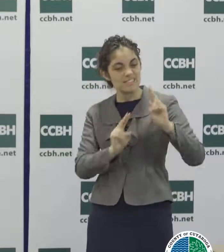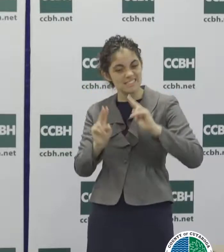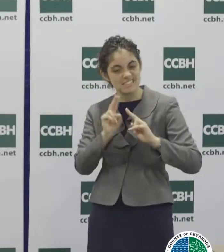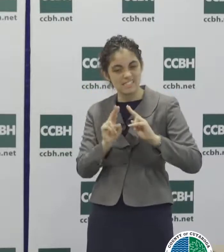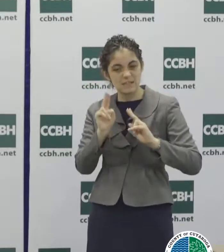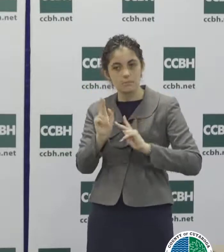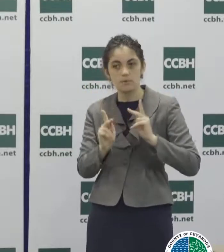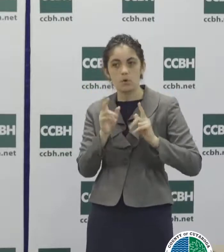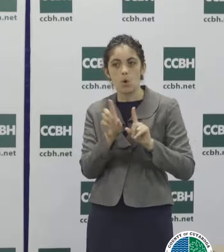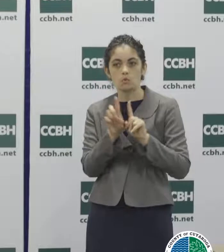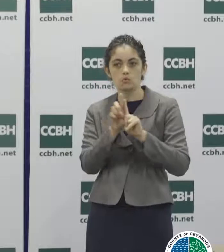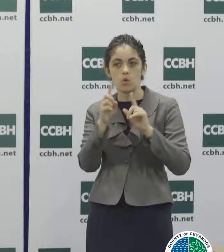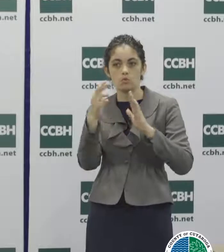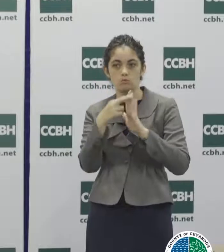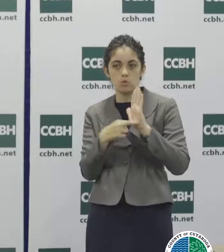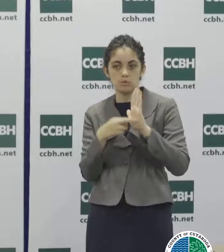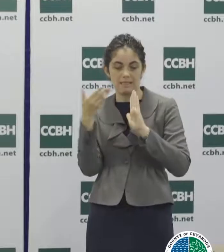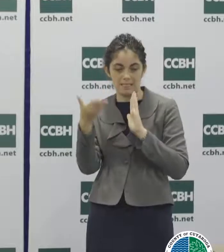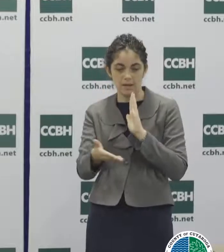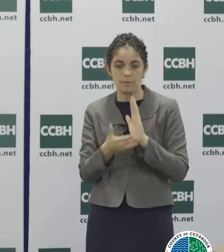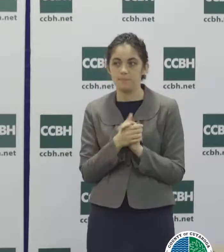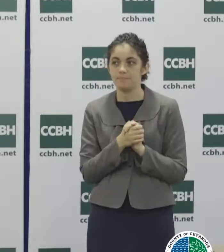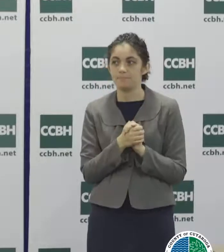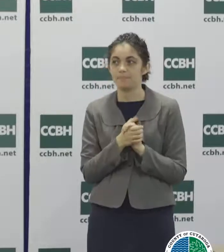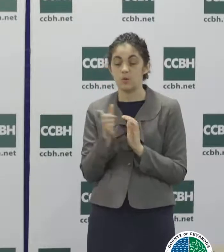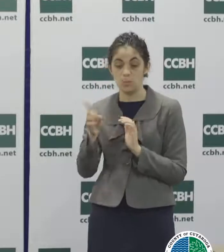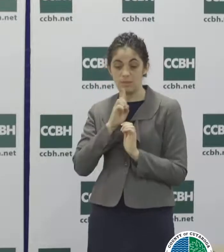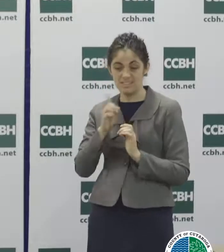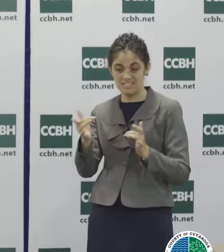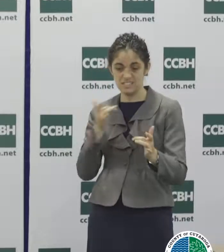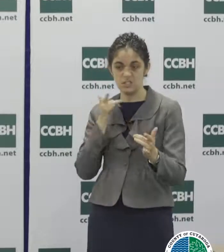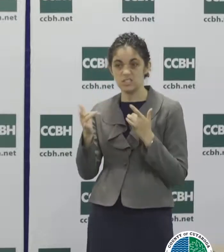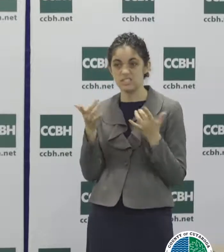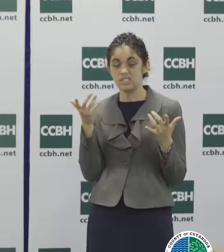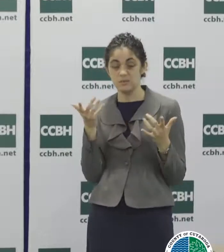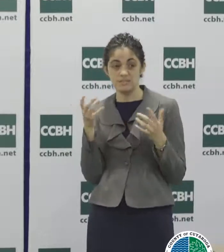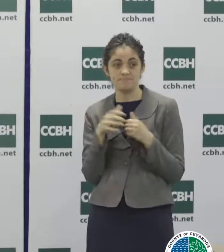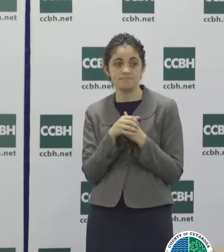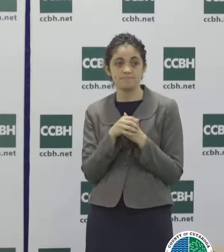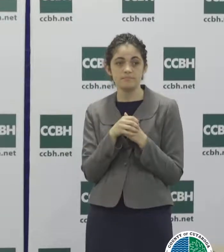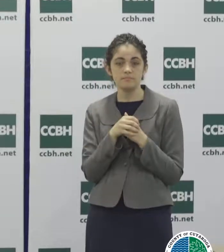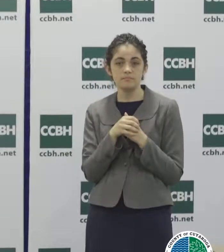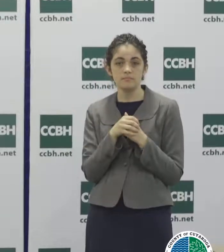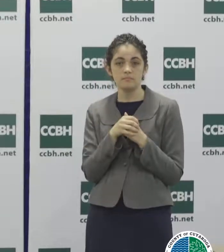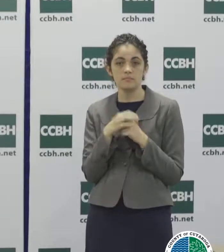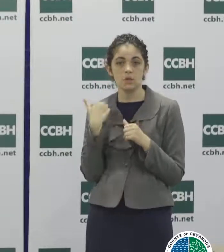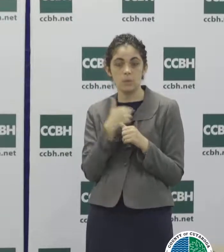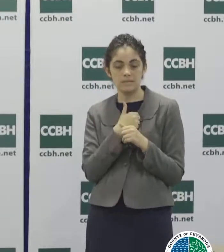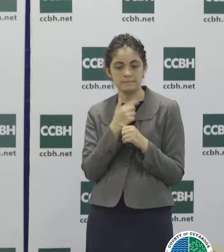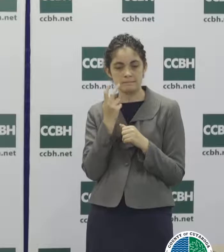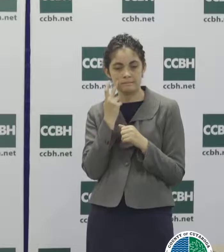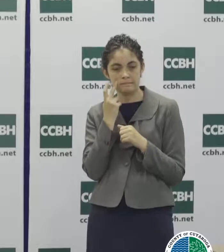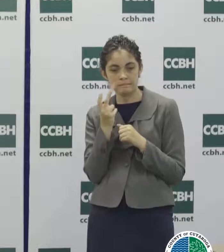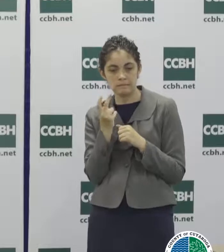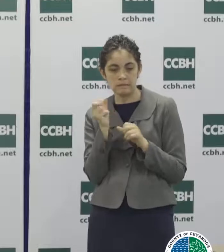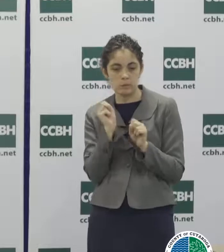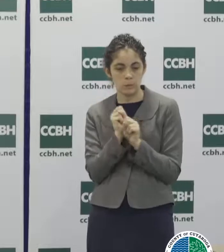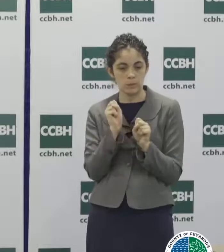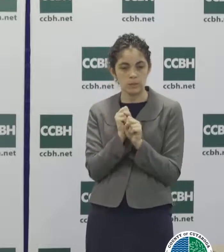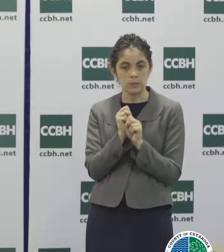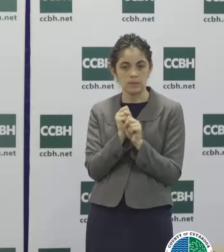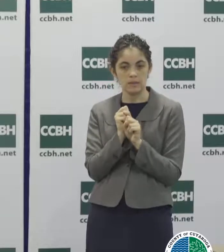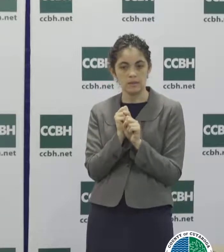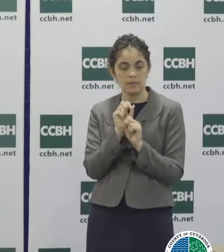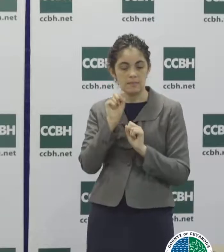other regulations in nursing homes? I think the concern is that as we start to work in